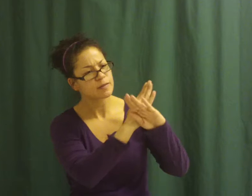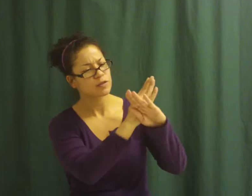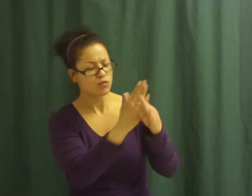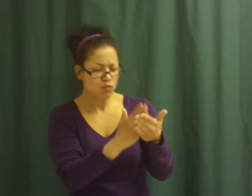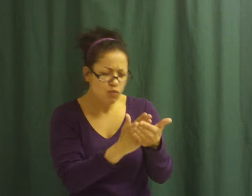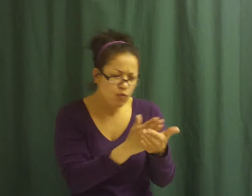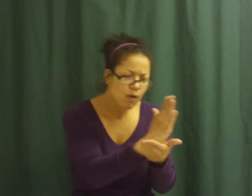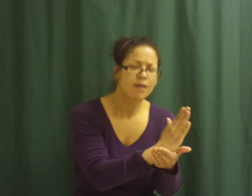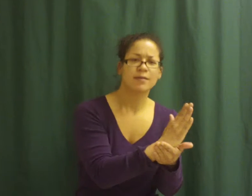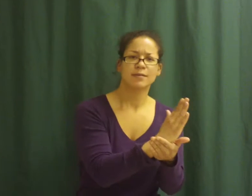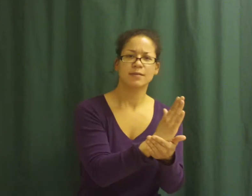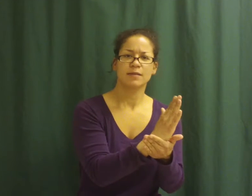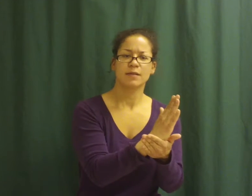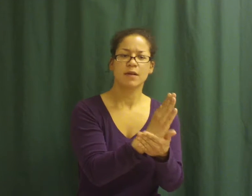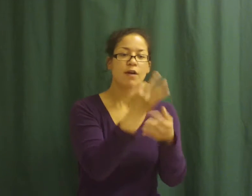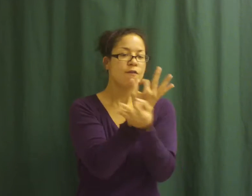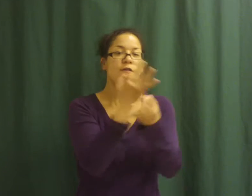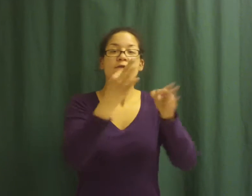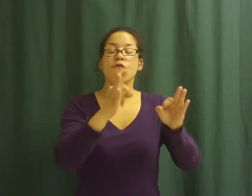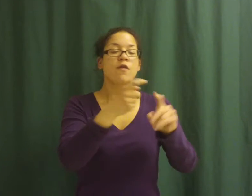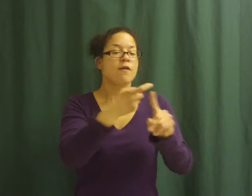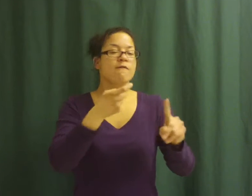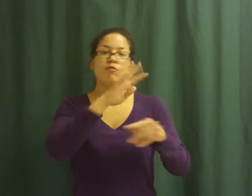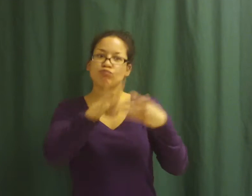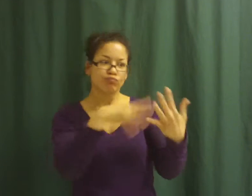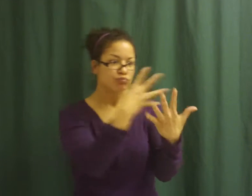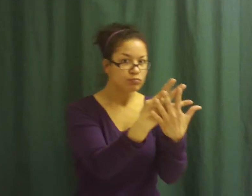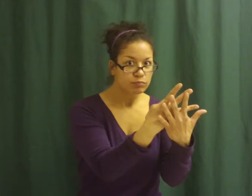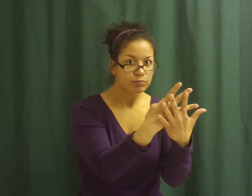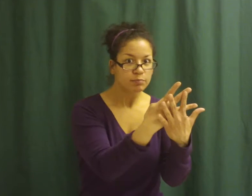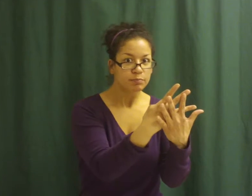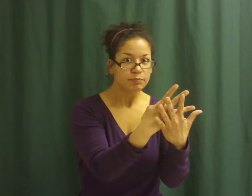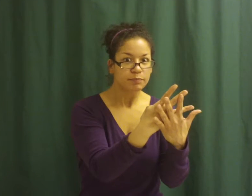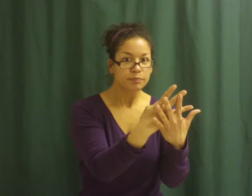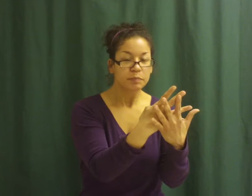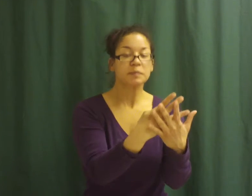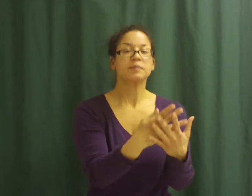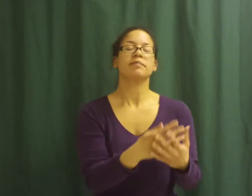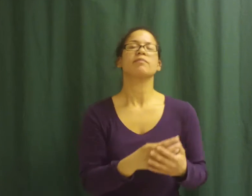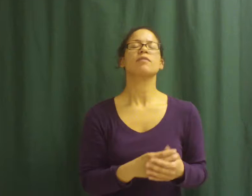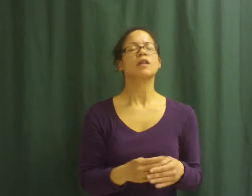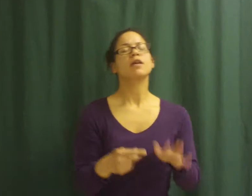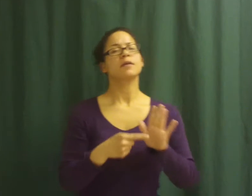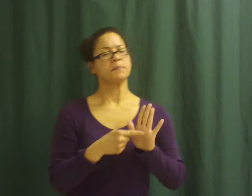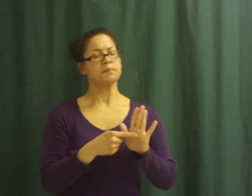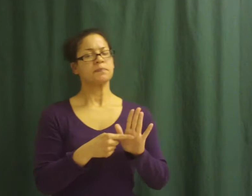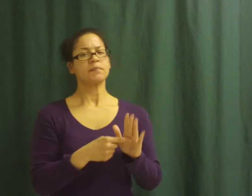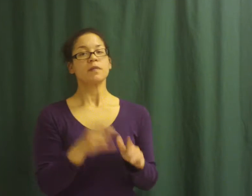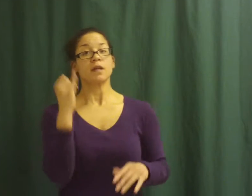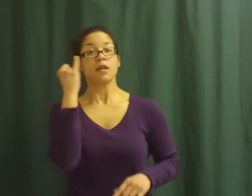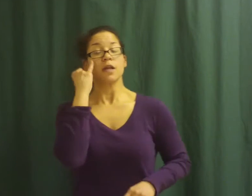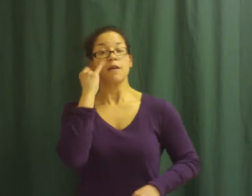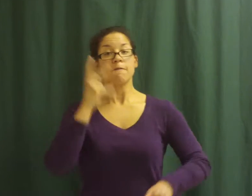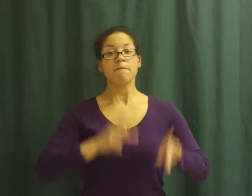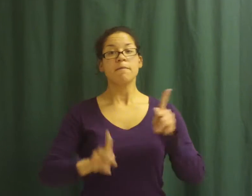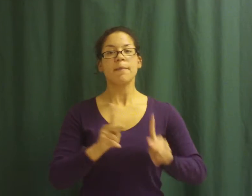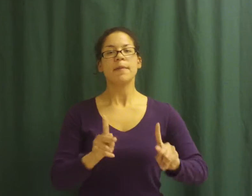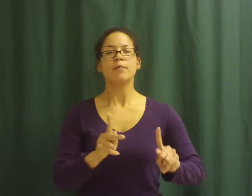In other words, if people want to be free and to enjoy the rights and